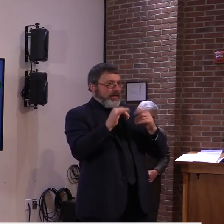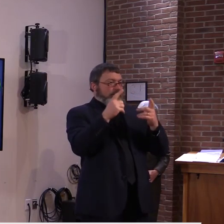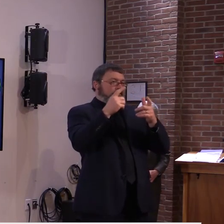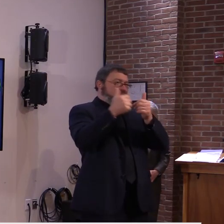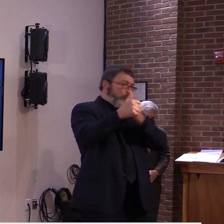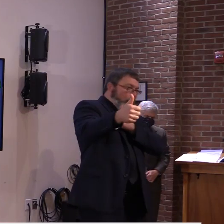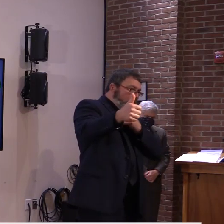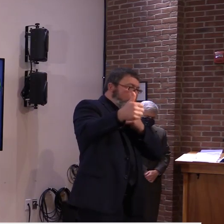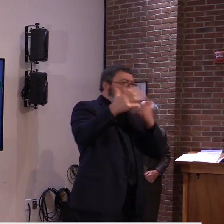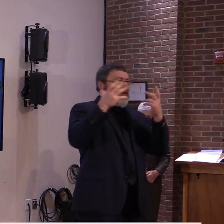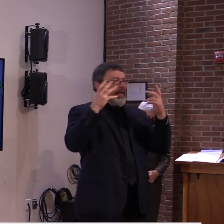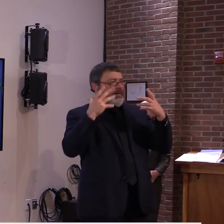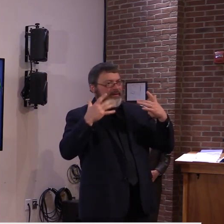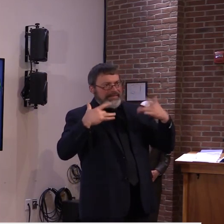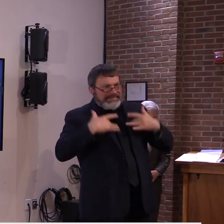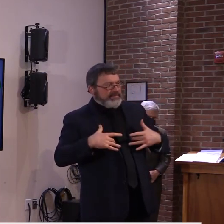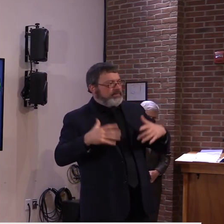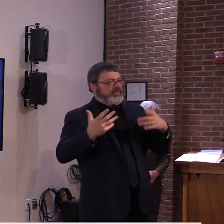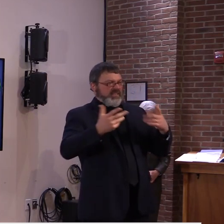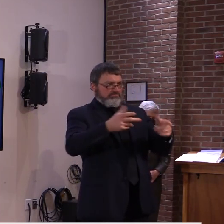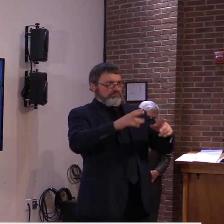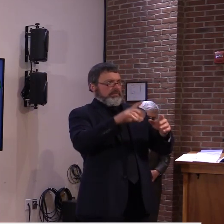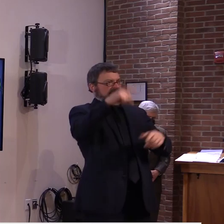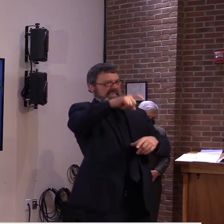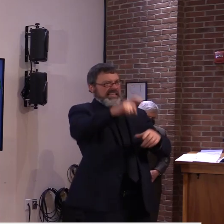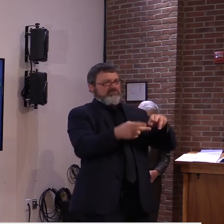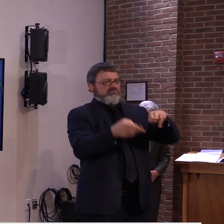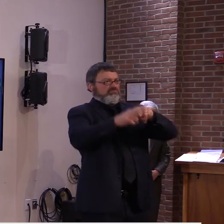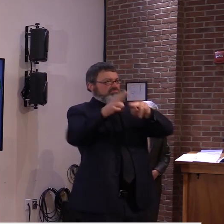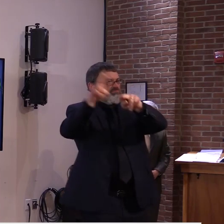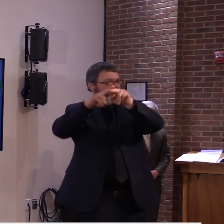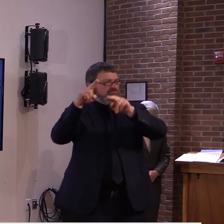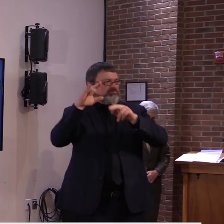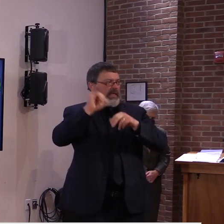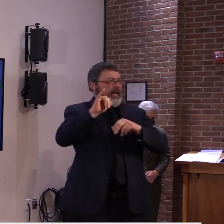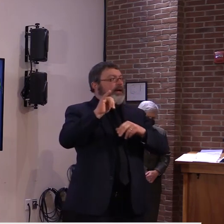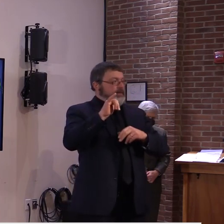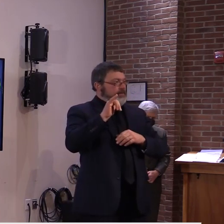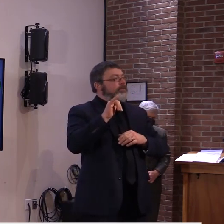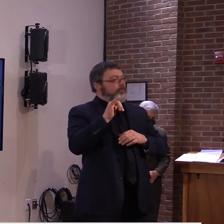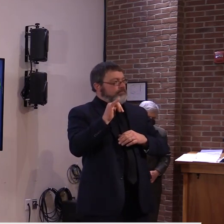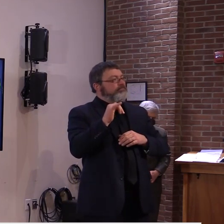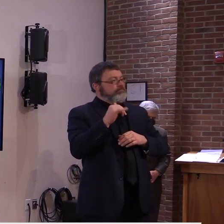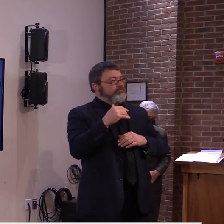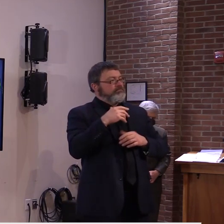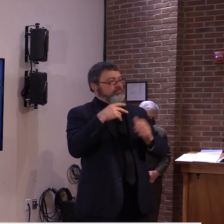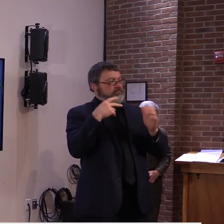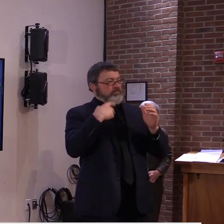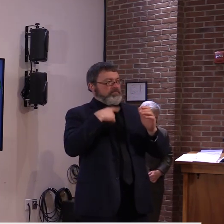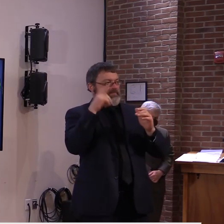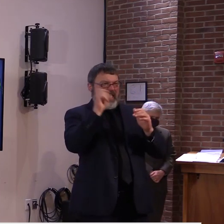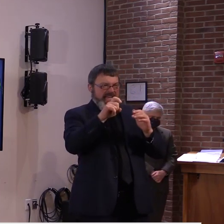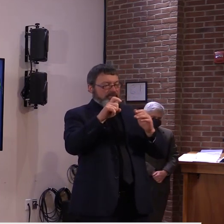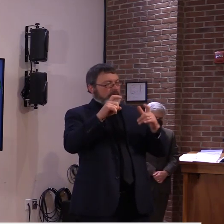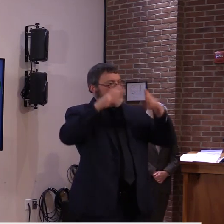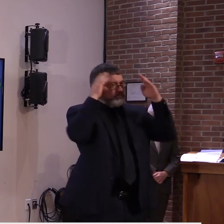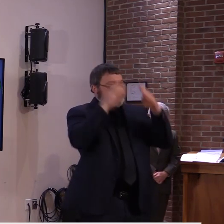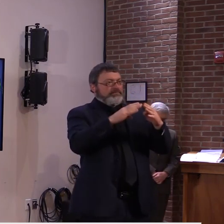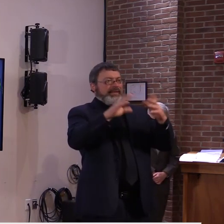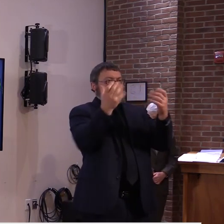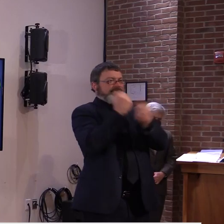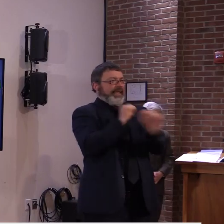an assessment about, sort of the capacity inside the education system to do planning while we're actively involved in the daily sort